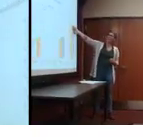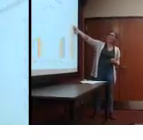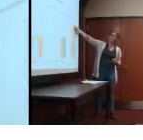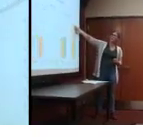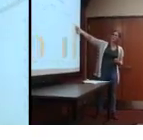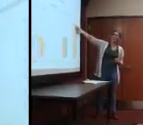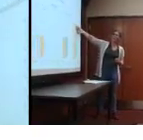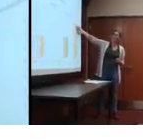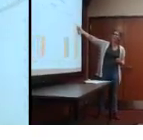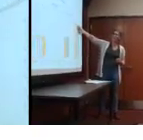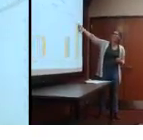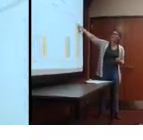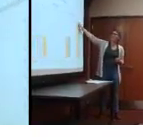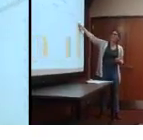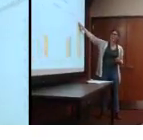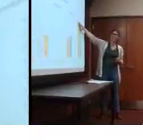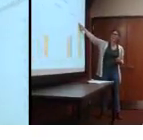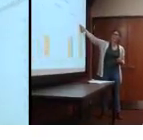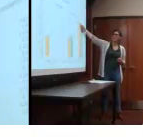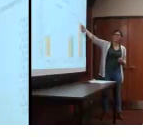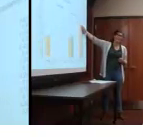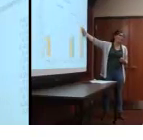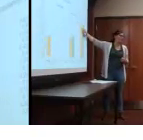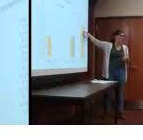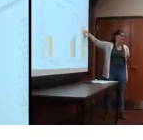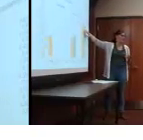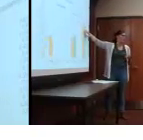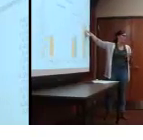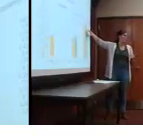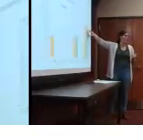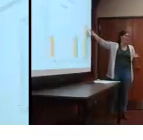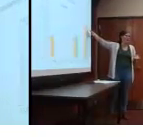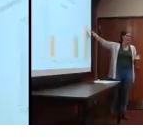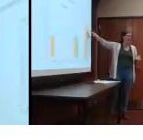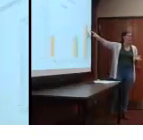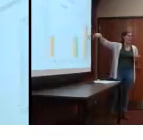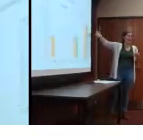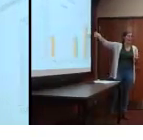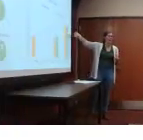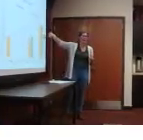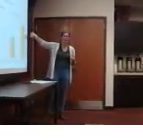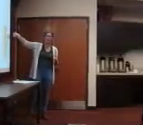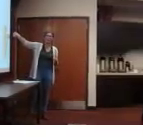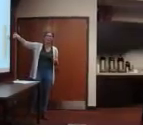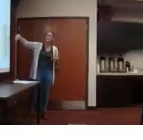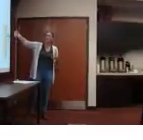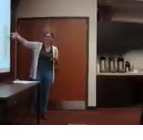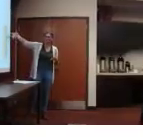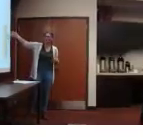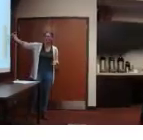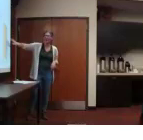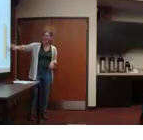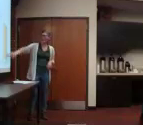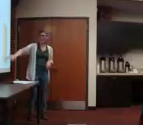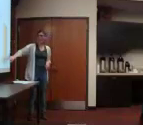and for reintroduced references. So it's about 60% that they do that. So more than half the times when they have the chance to do so, they do